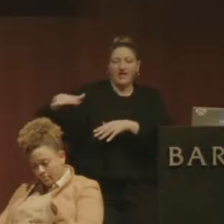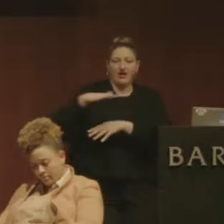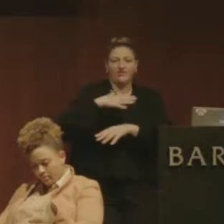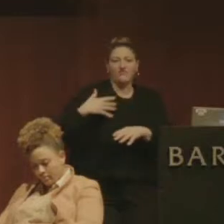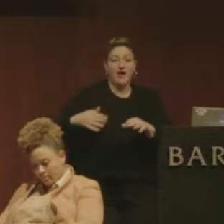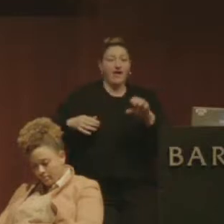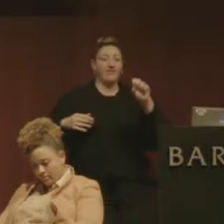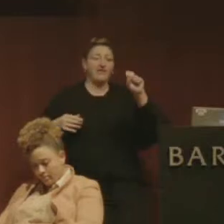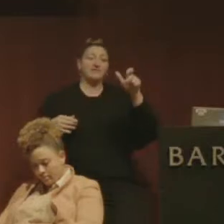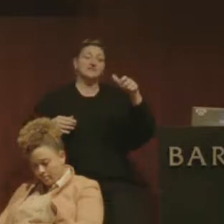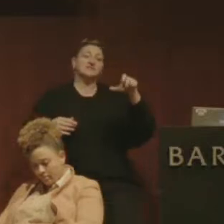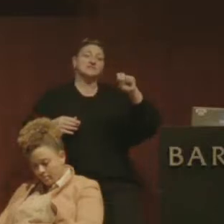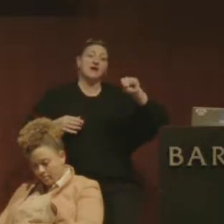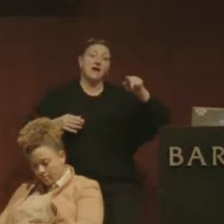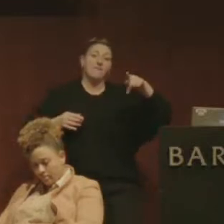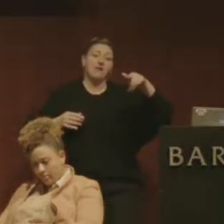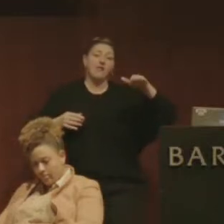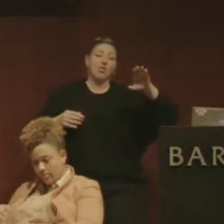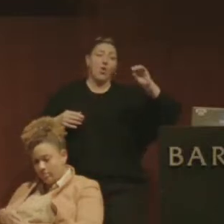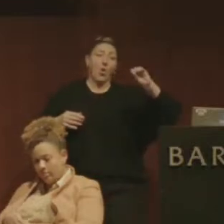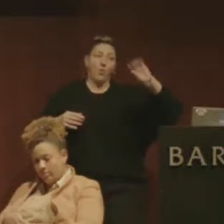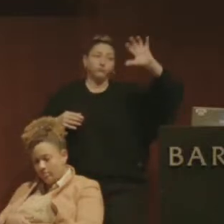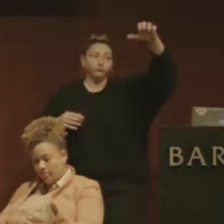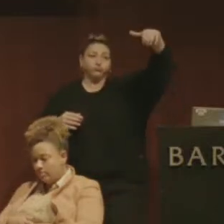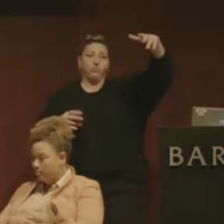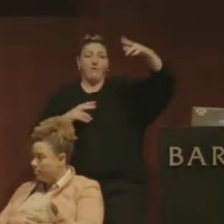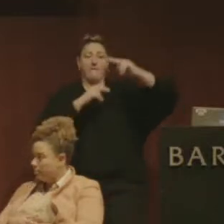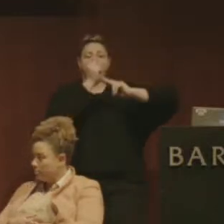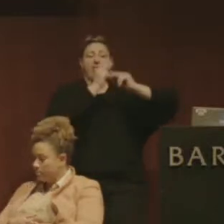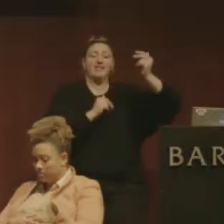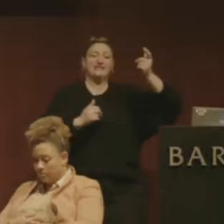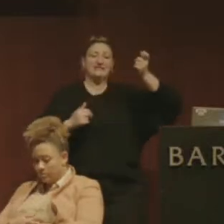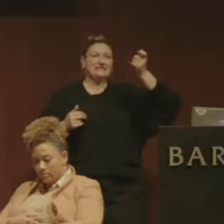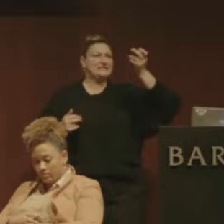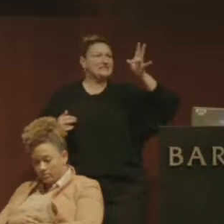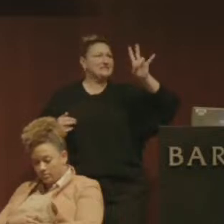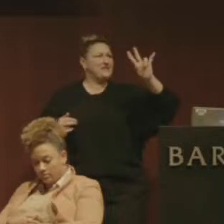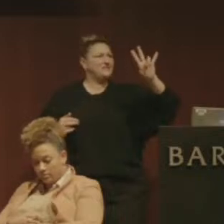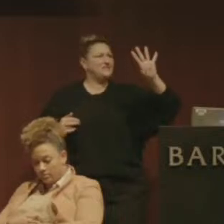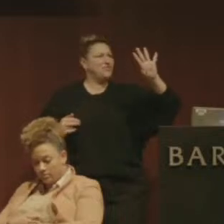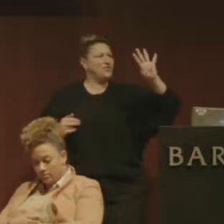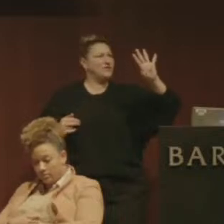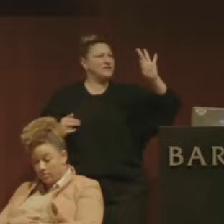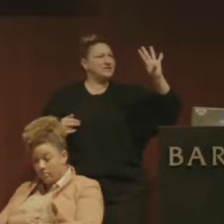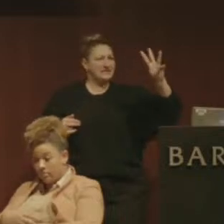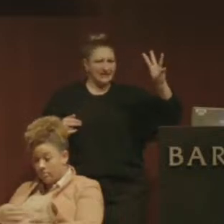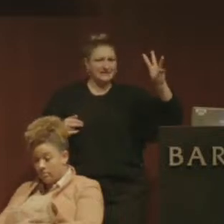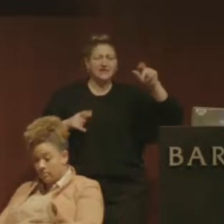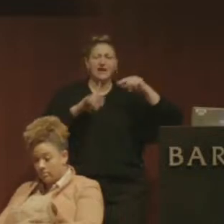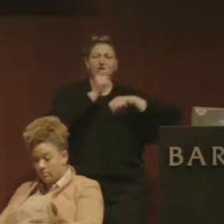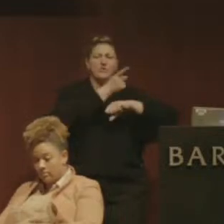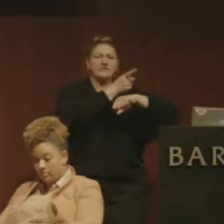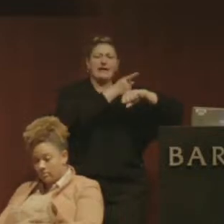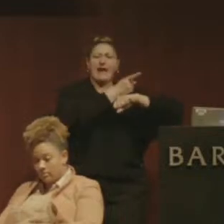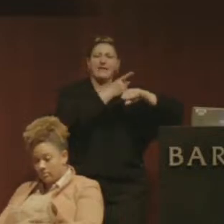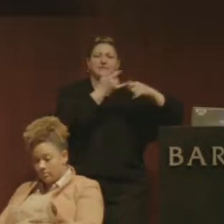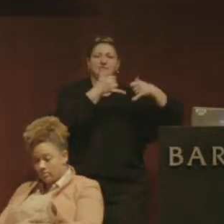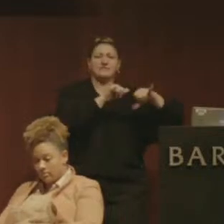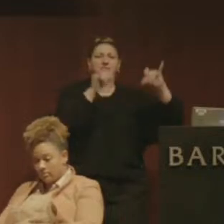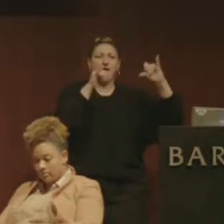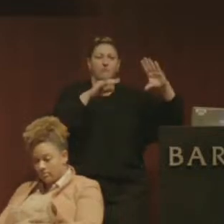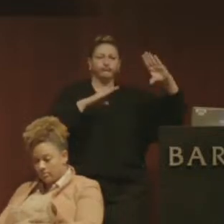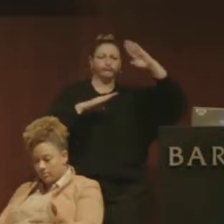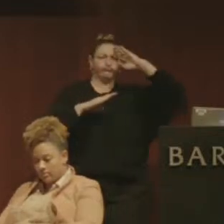da Gamboa Fort, built in 1646. An old cannon remains intact inside, and it was used to salute the arrival